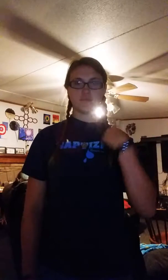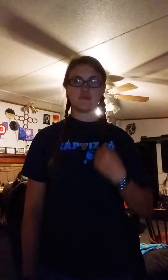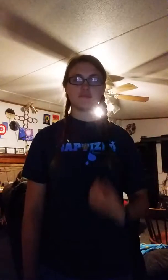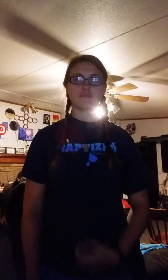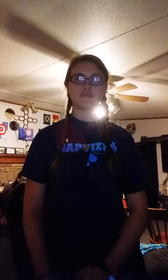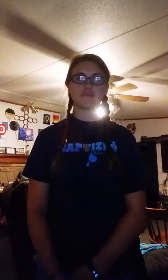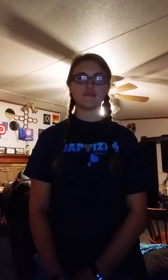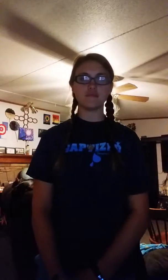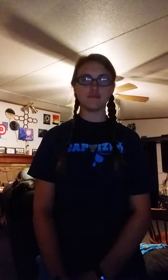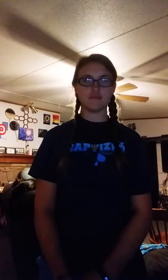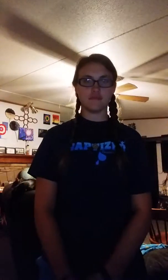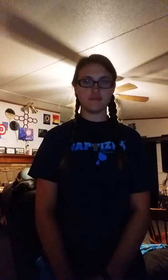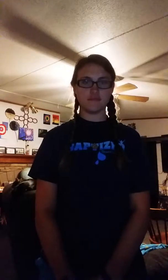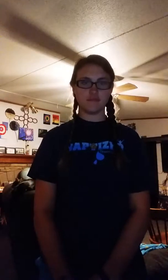Thank you.